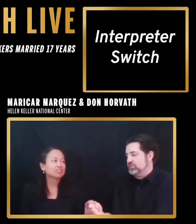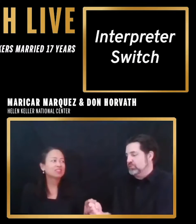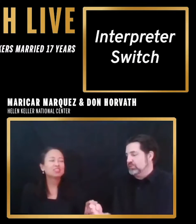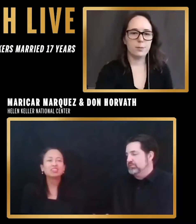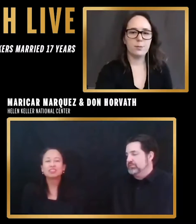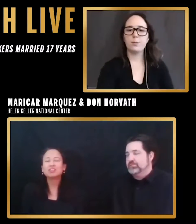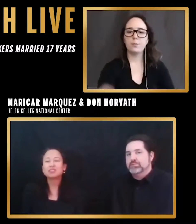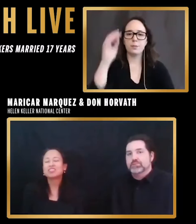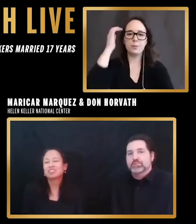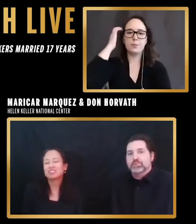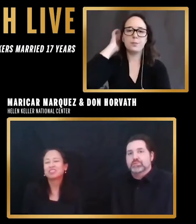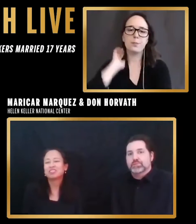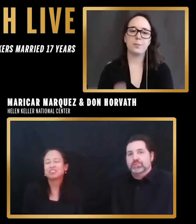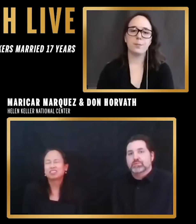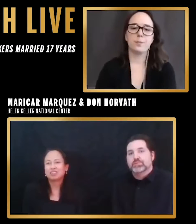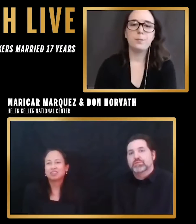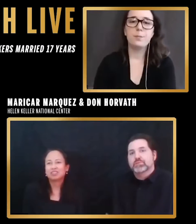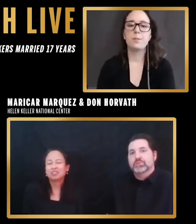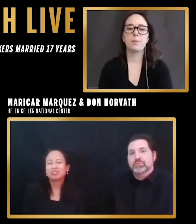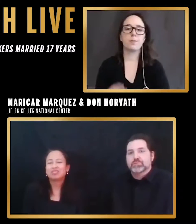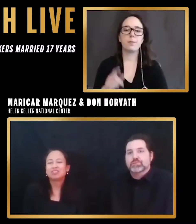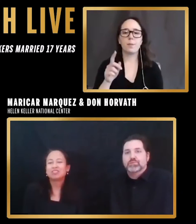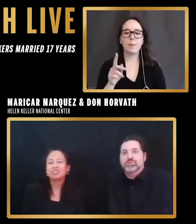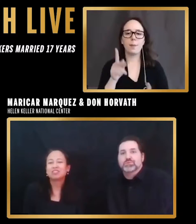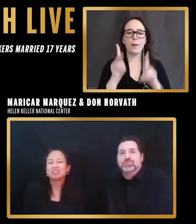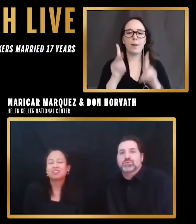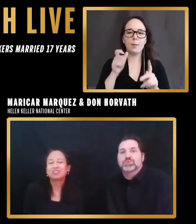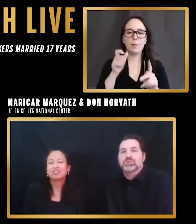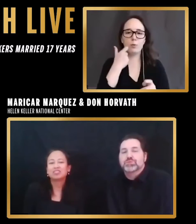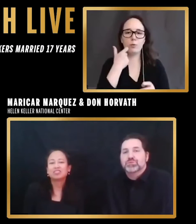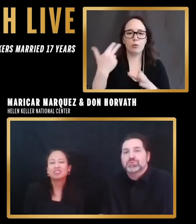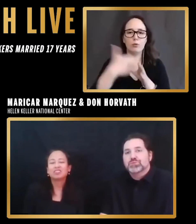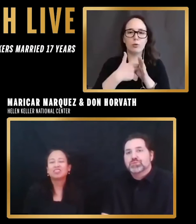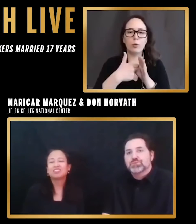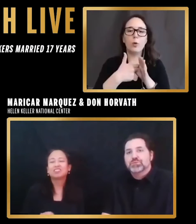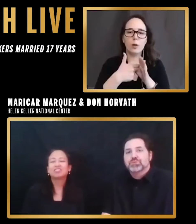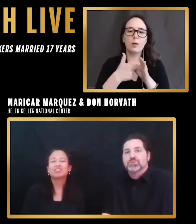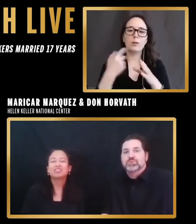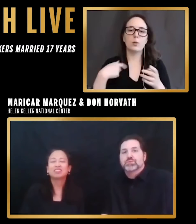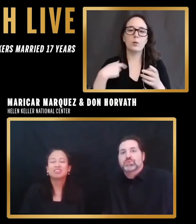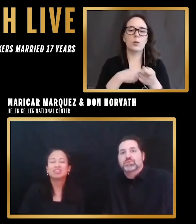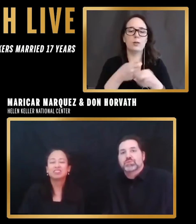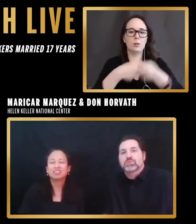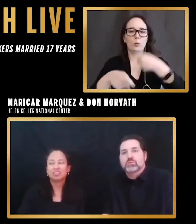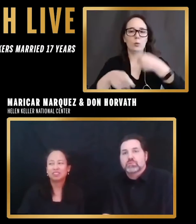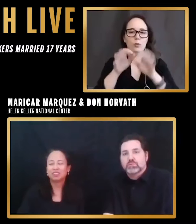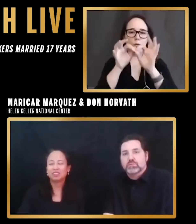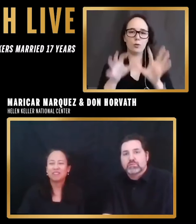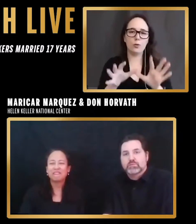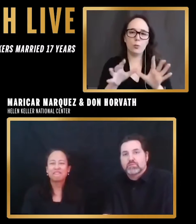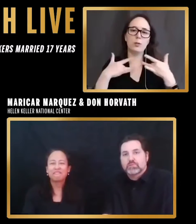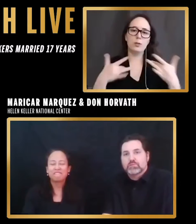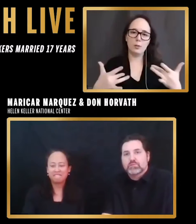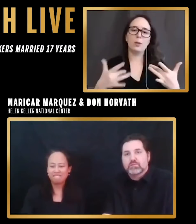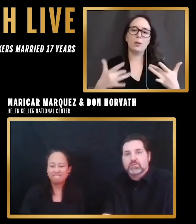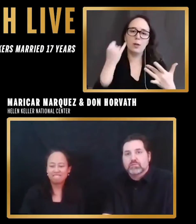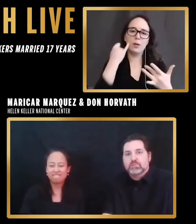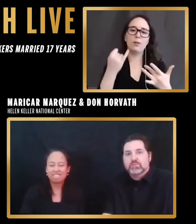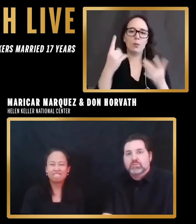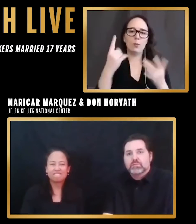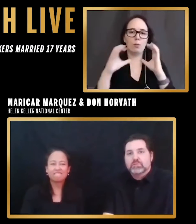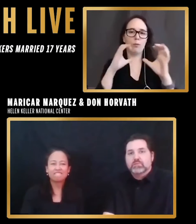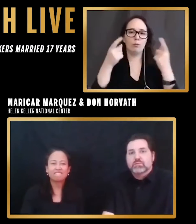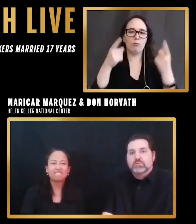So for those tuning in, we just switched interpreters, which is customary to do in longer conversations like